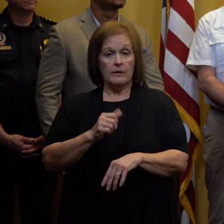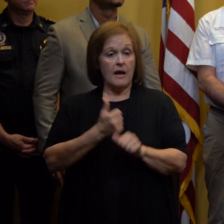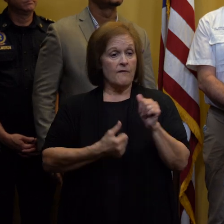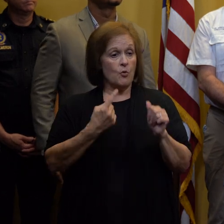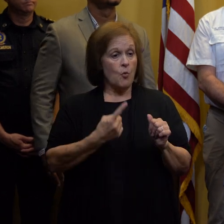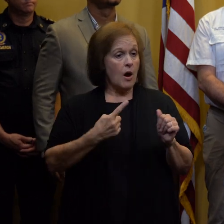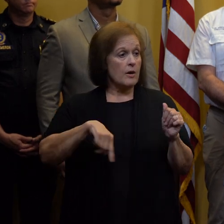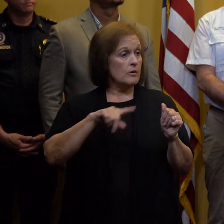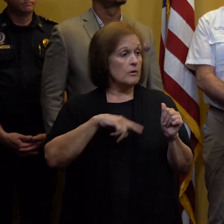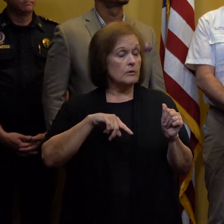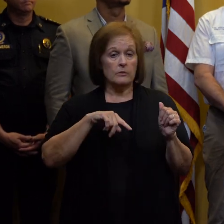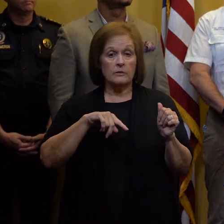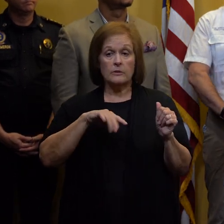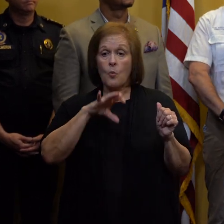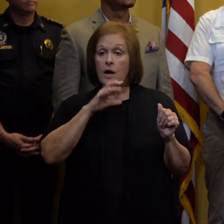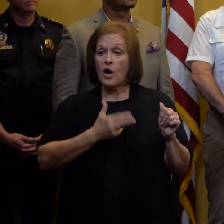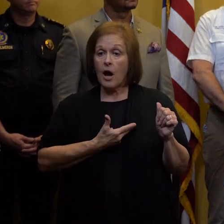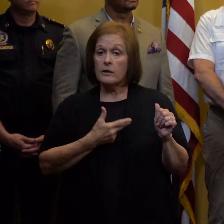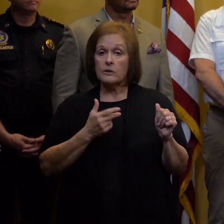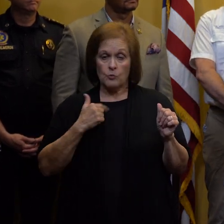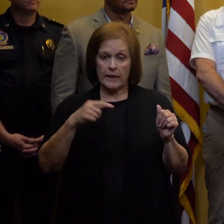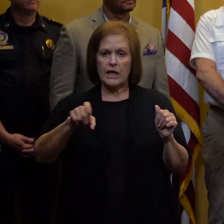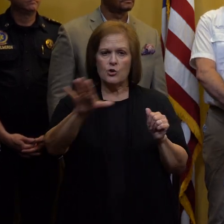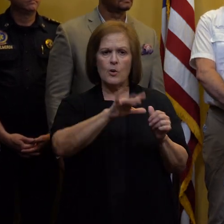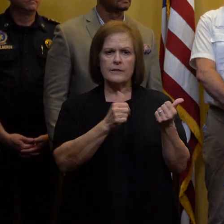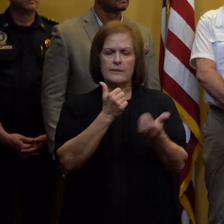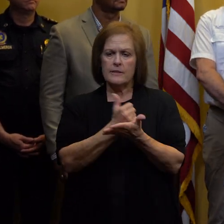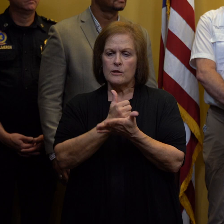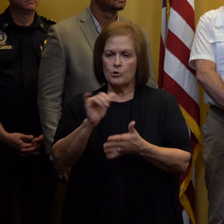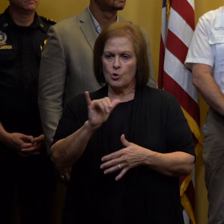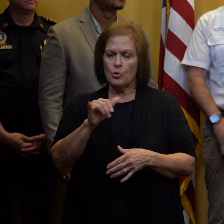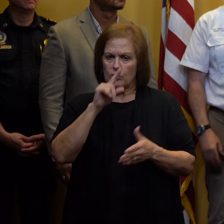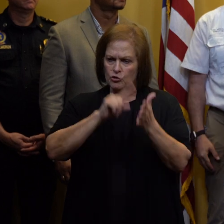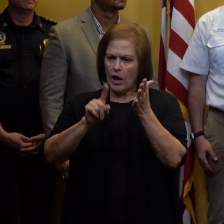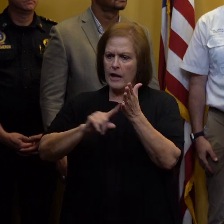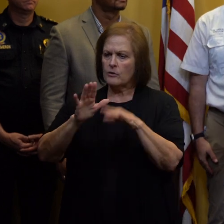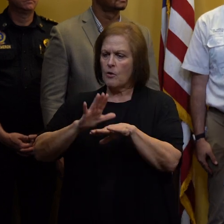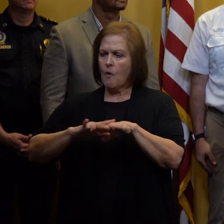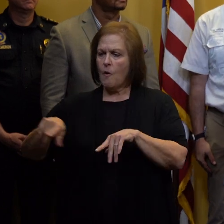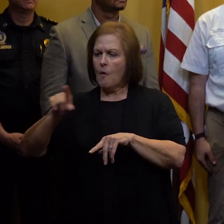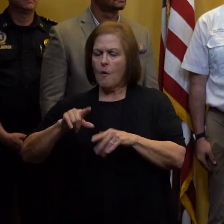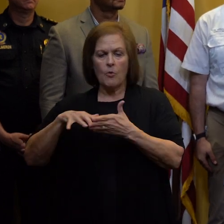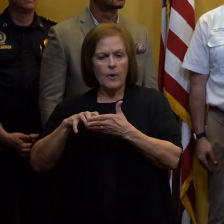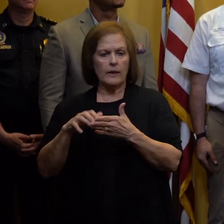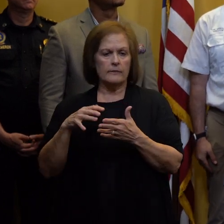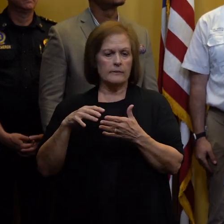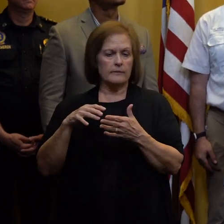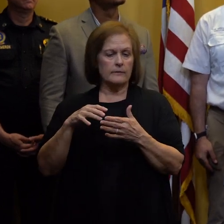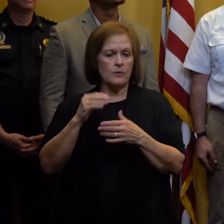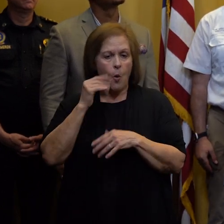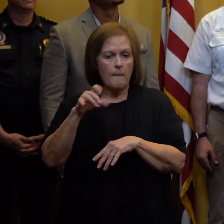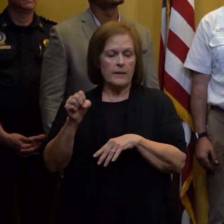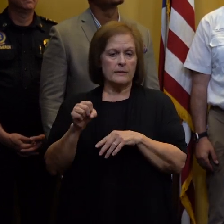watching, we need your assistance as well. Check on the most vulnerable population, the elder, the unhoused, and